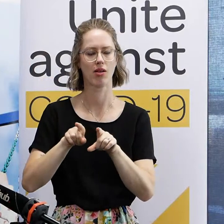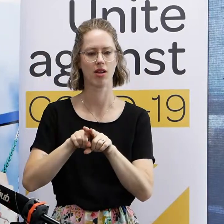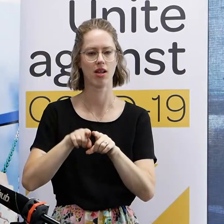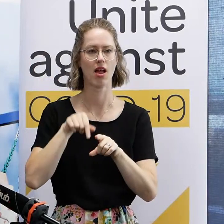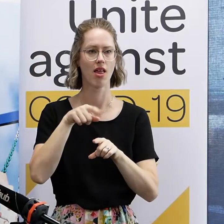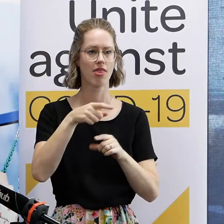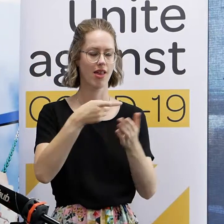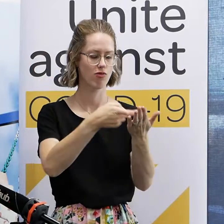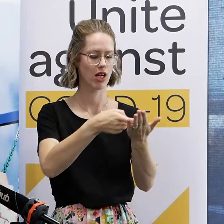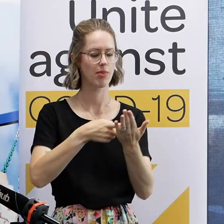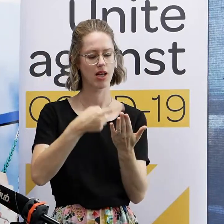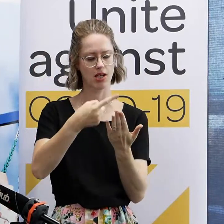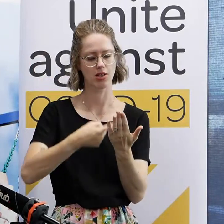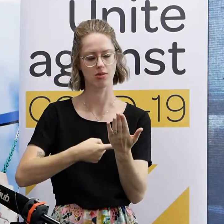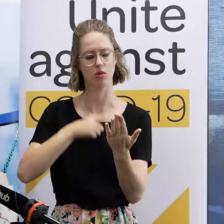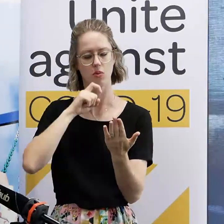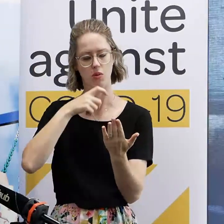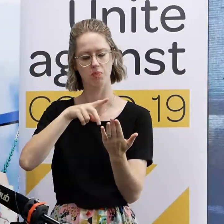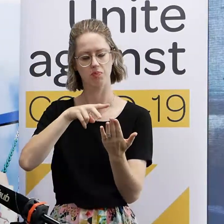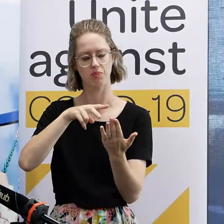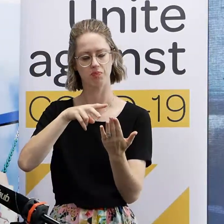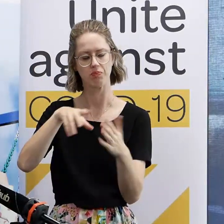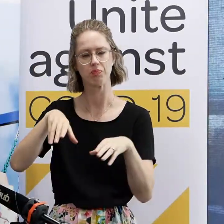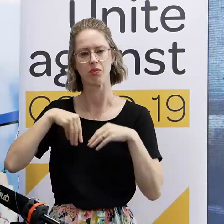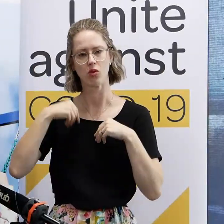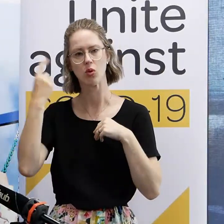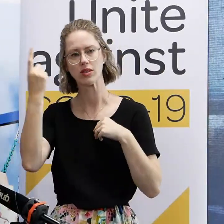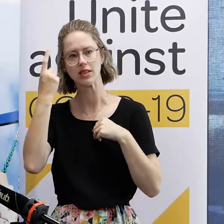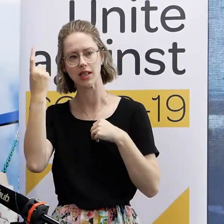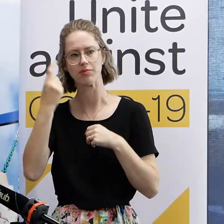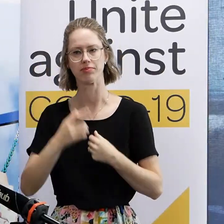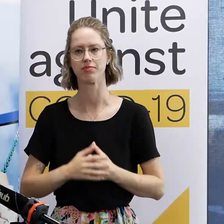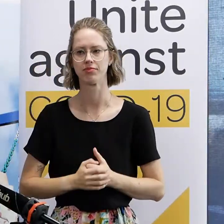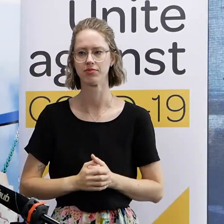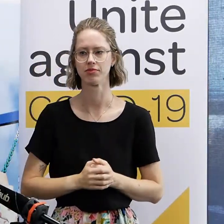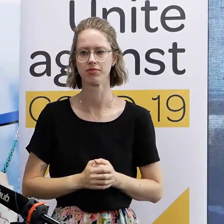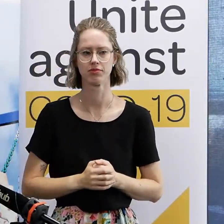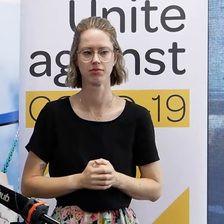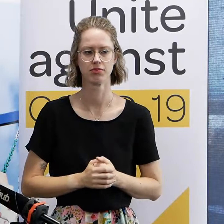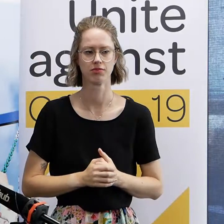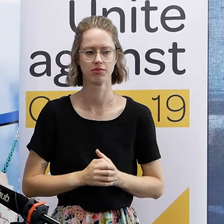technical advisory group as forward as we consider the future of those facilities. Can we ask?